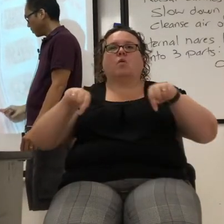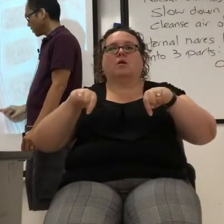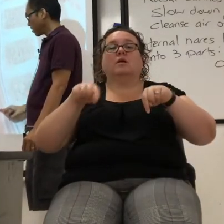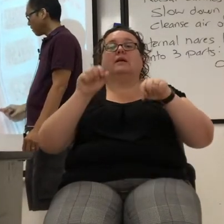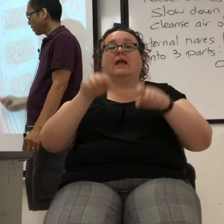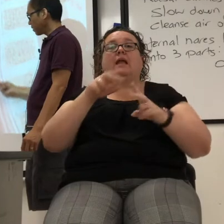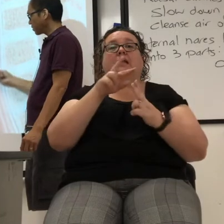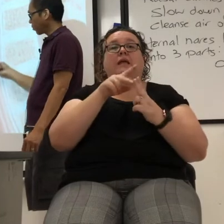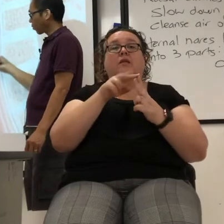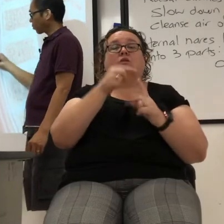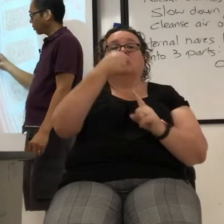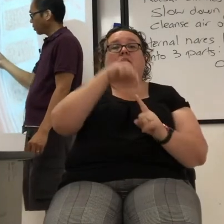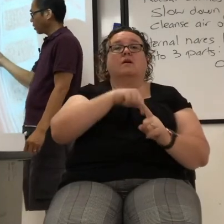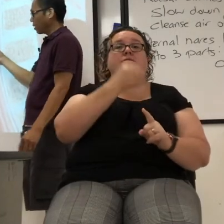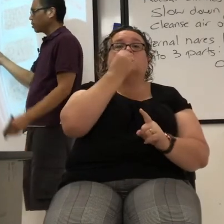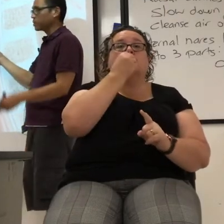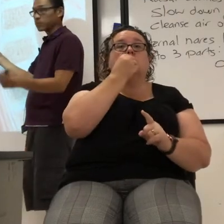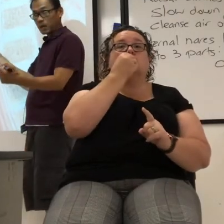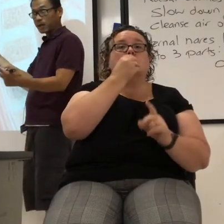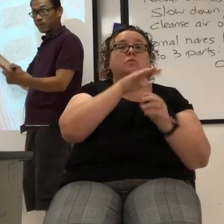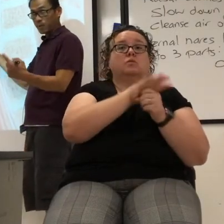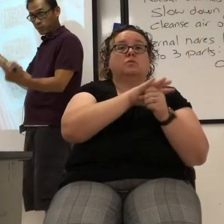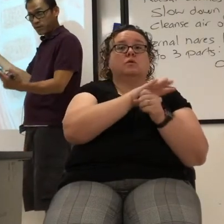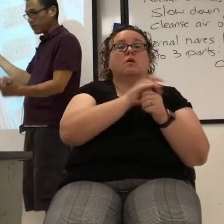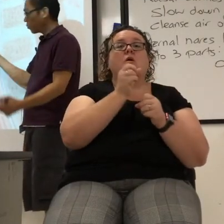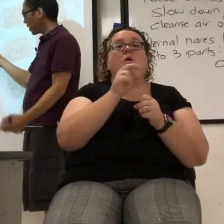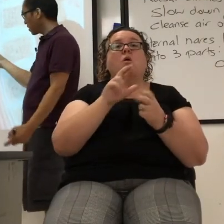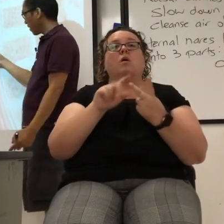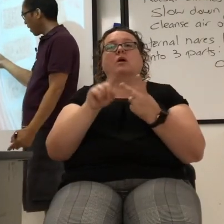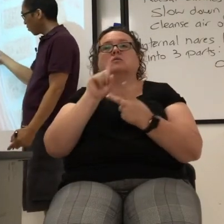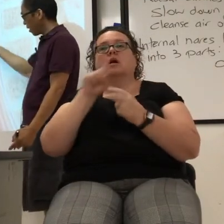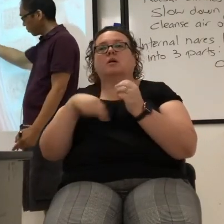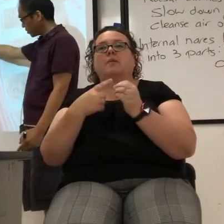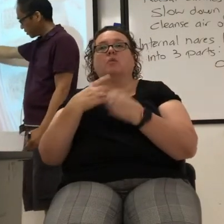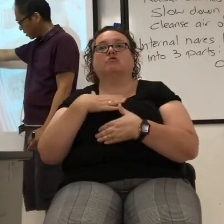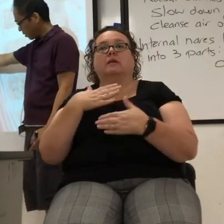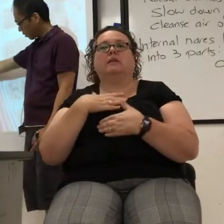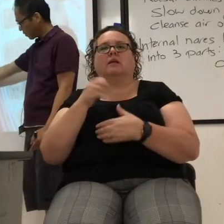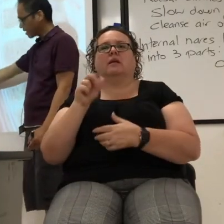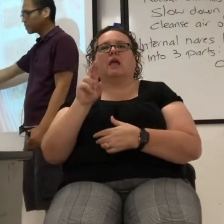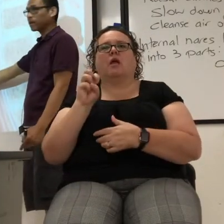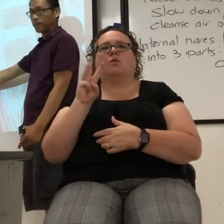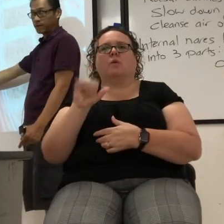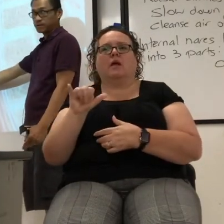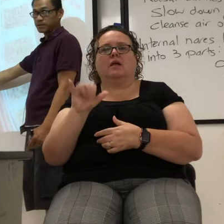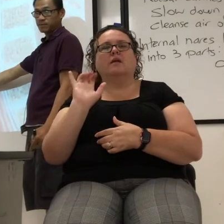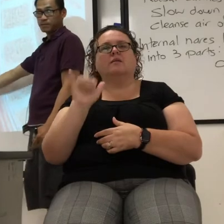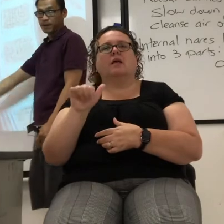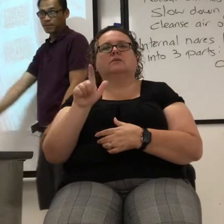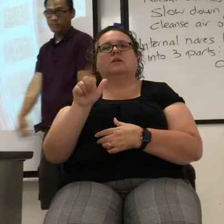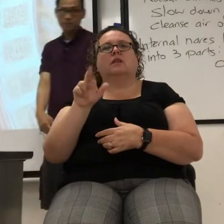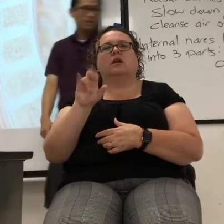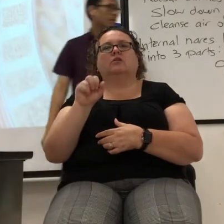food tube, the esophagus, or since we're talking about breathing, you want to get to the airway, which is in here. That's the larynx.